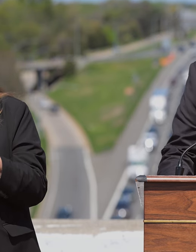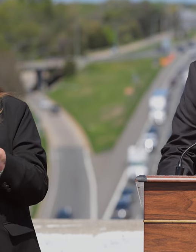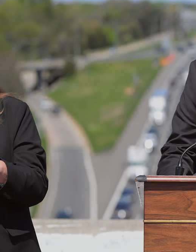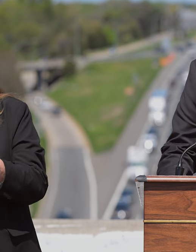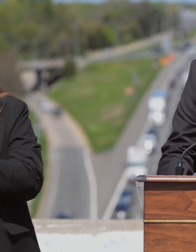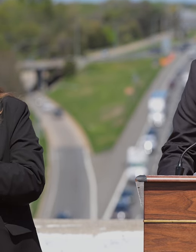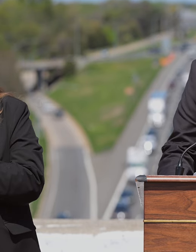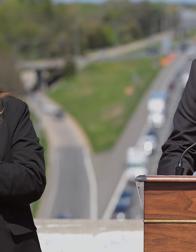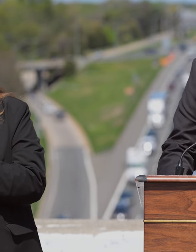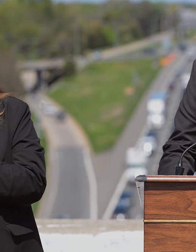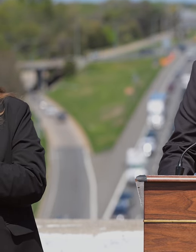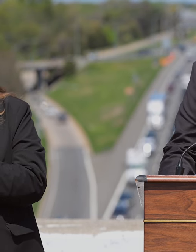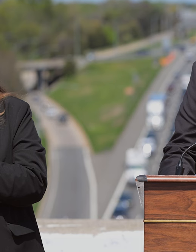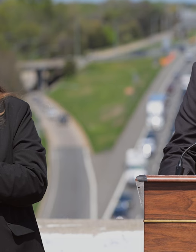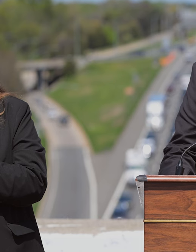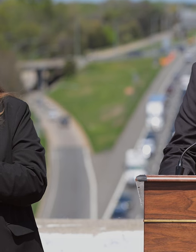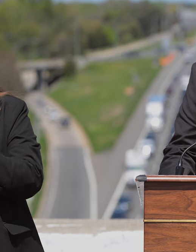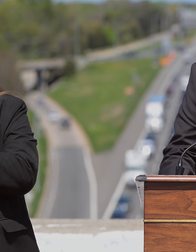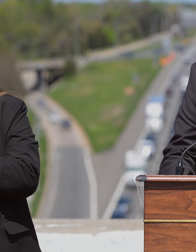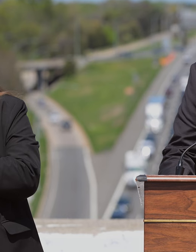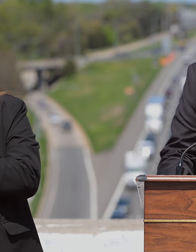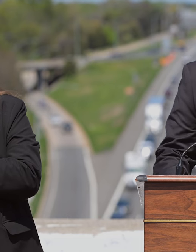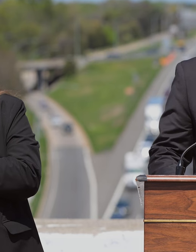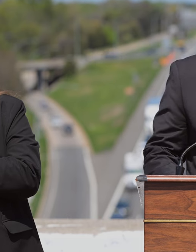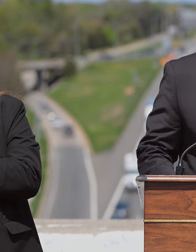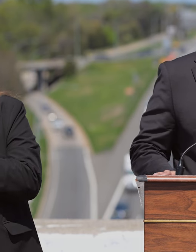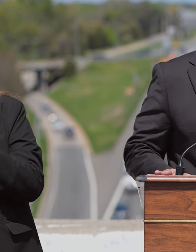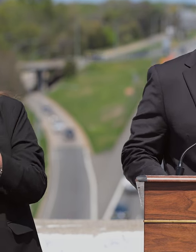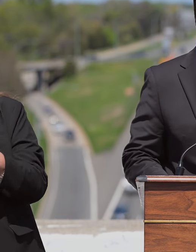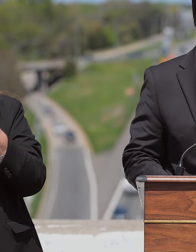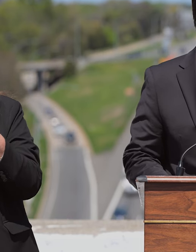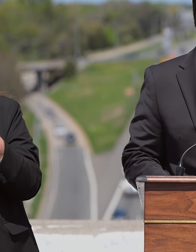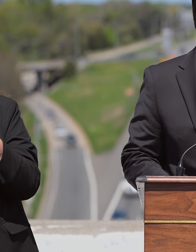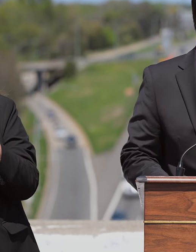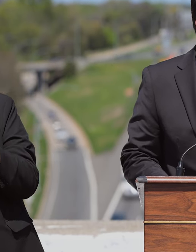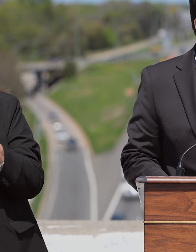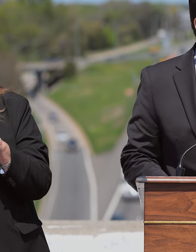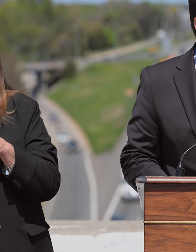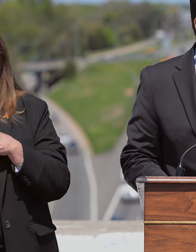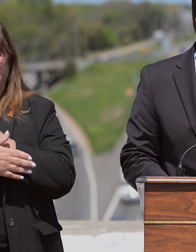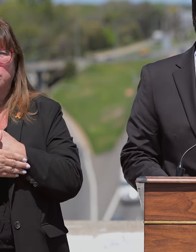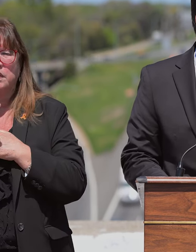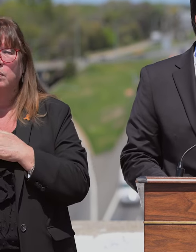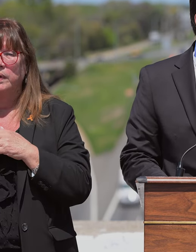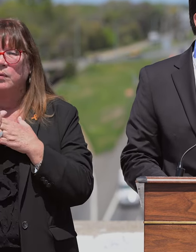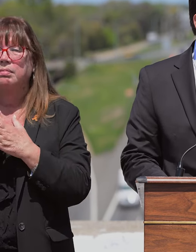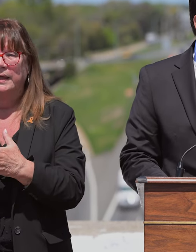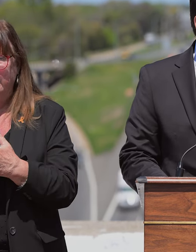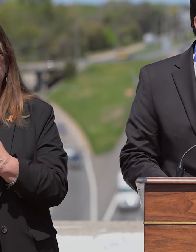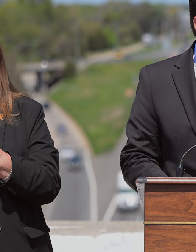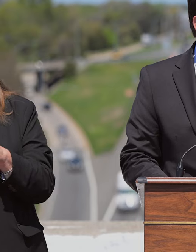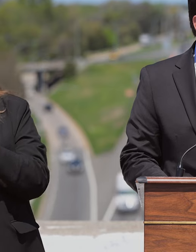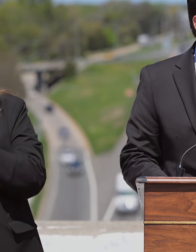HB 513 passed, which is the strongest measure in the nation and will lead as